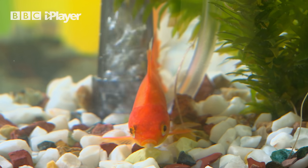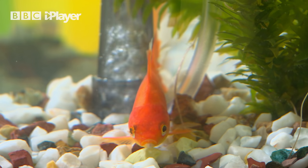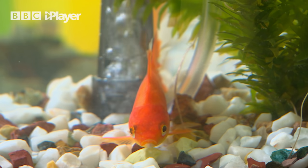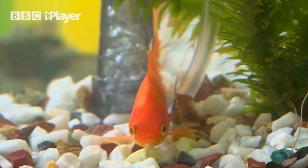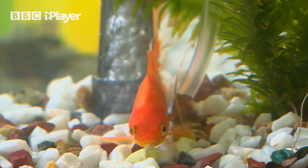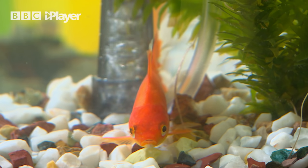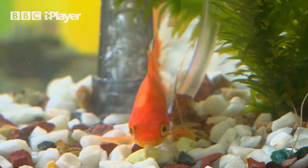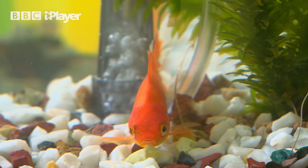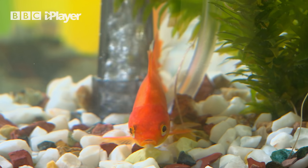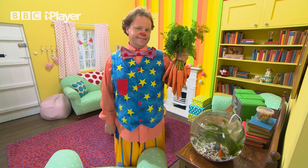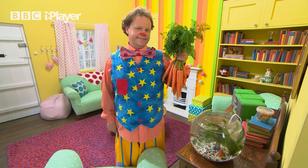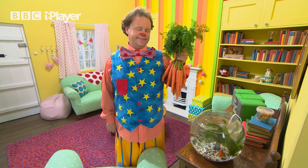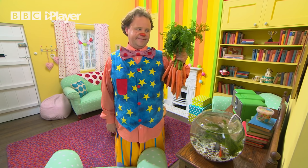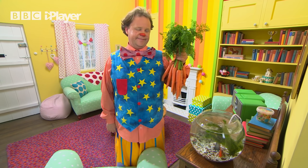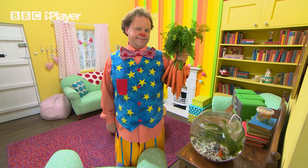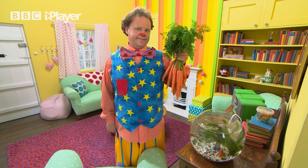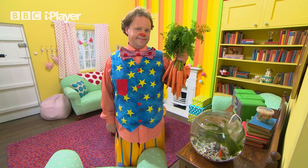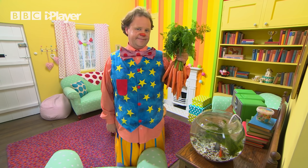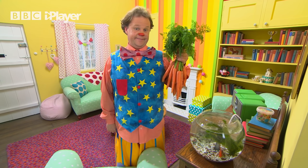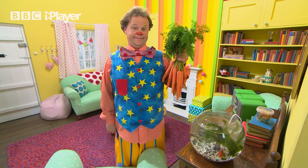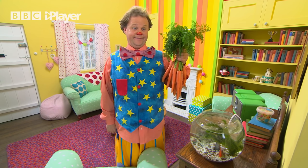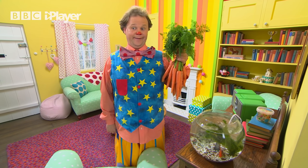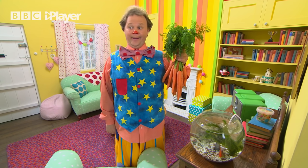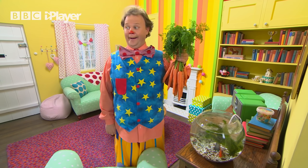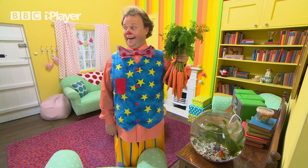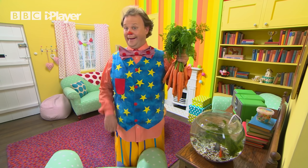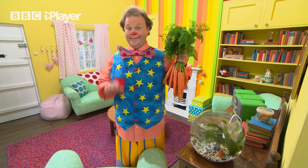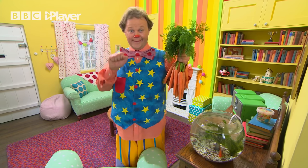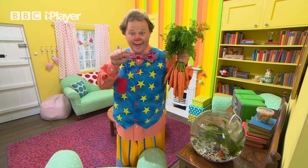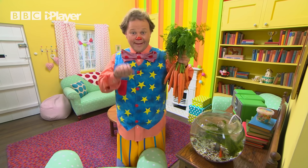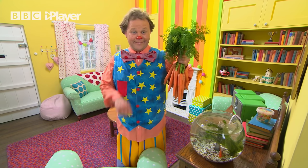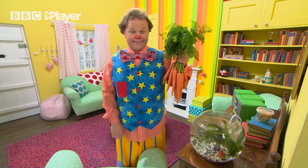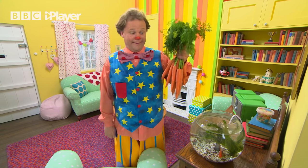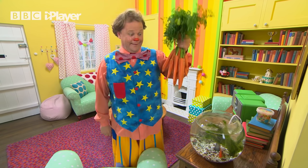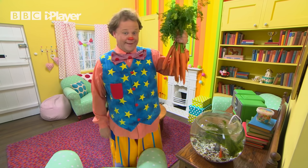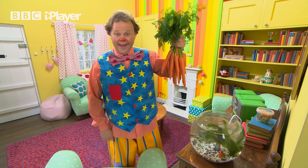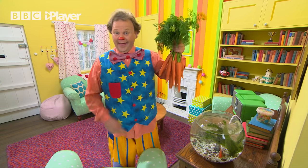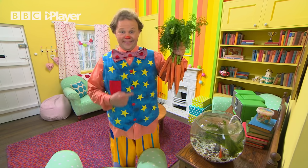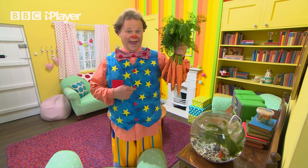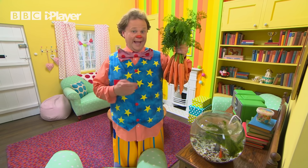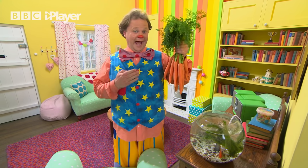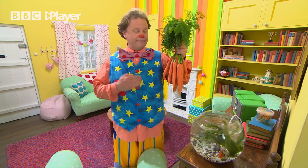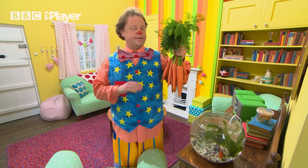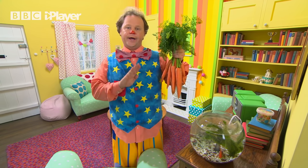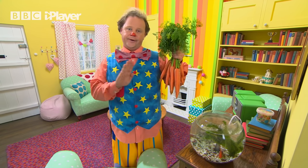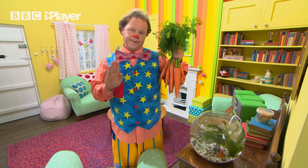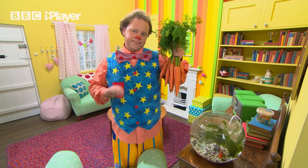fish? Mr. Tumble, do fish eat carrots? Yes. They love... No.